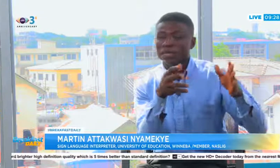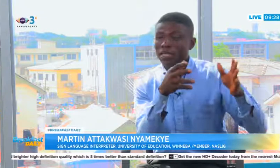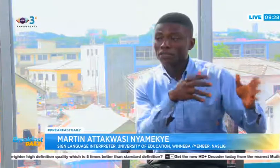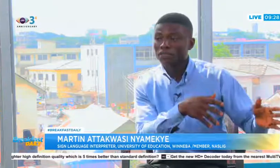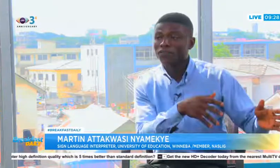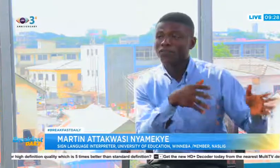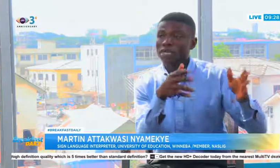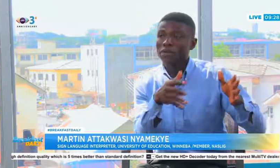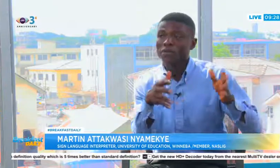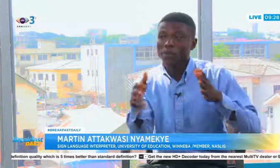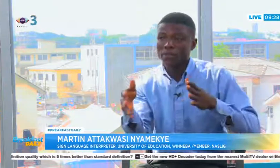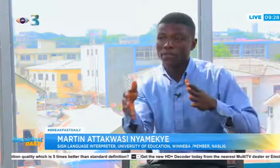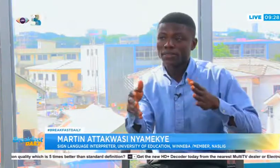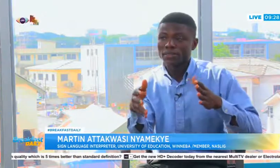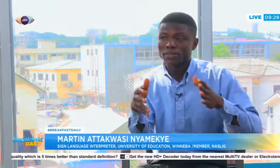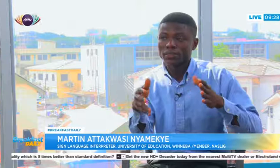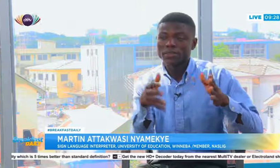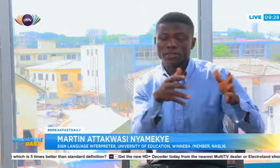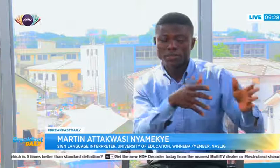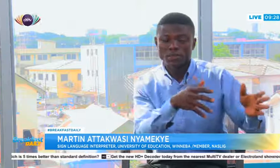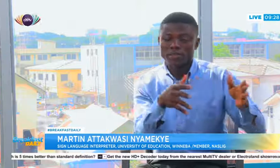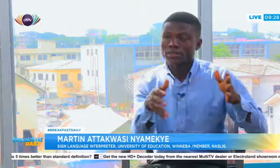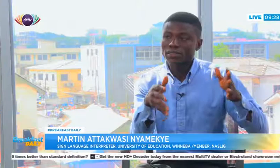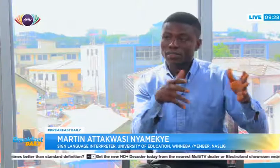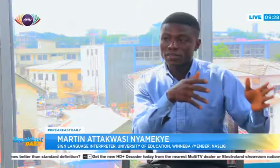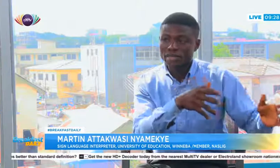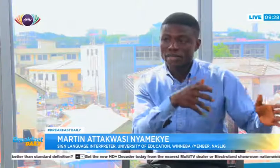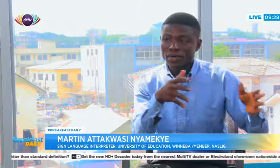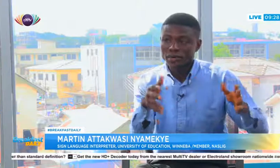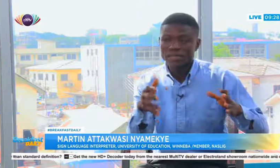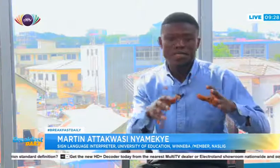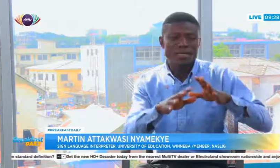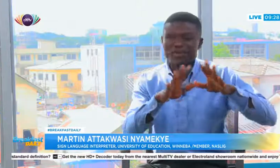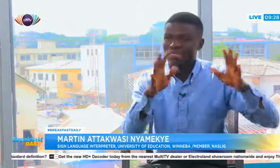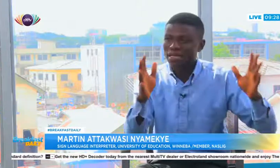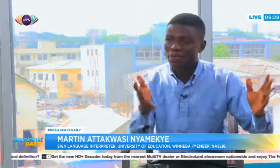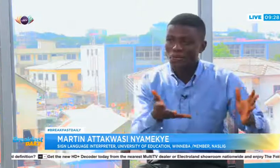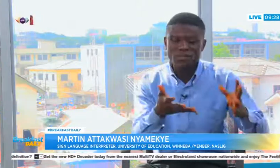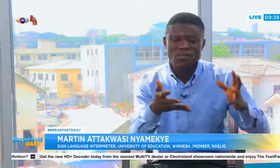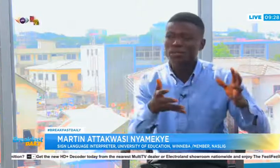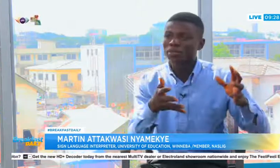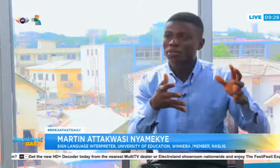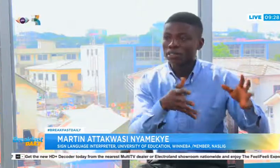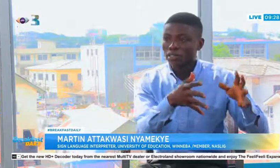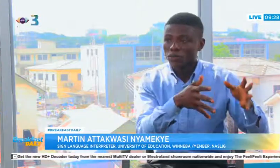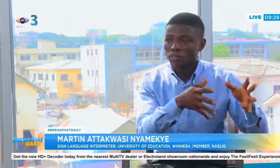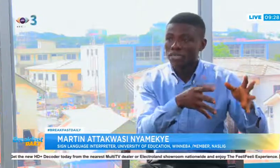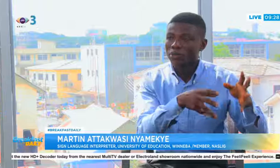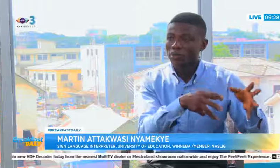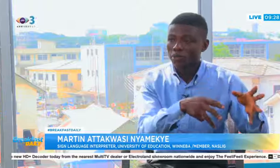education of hearing impairments, which deals with sign language and everything about persons with hearing impairment.